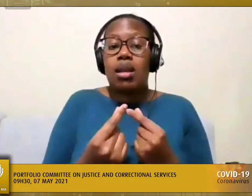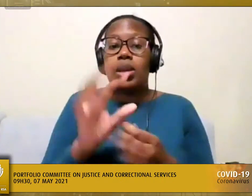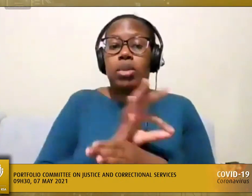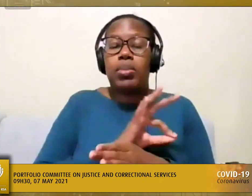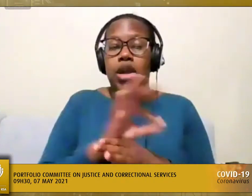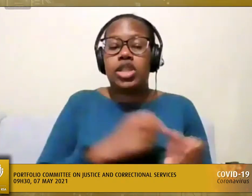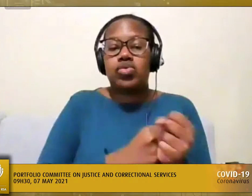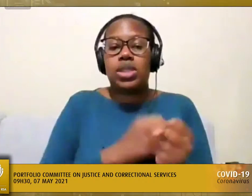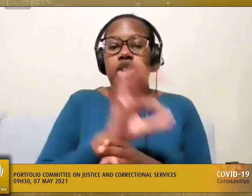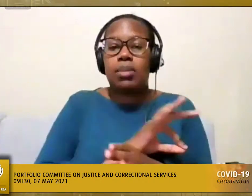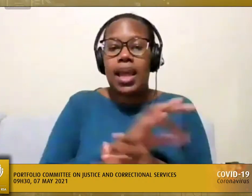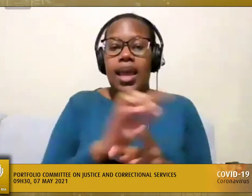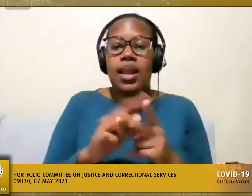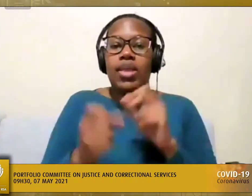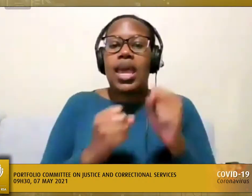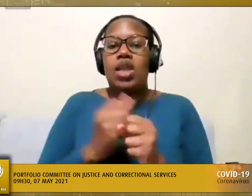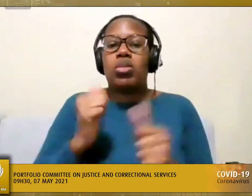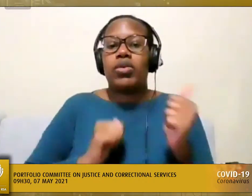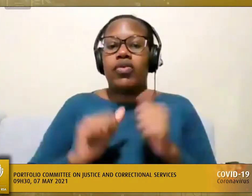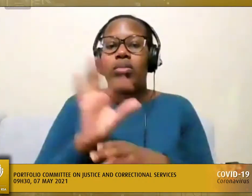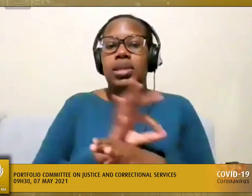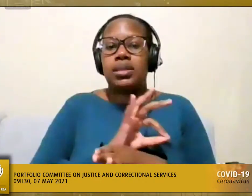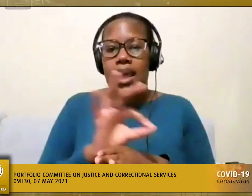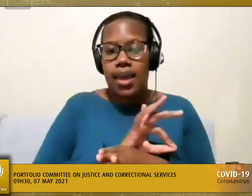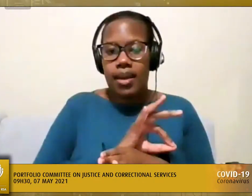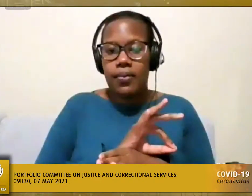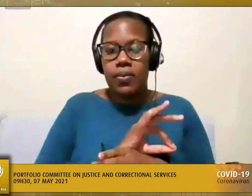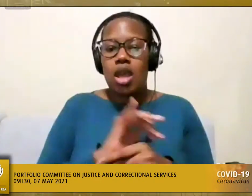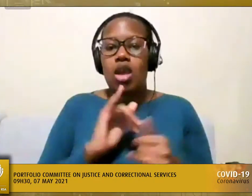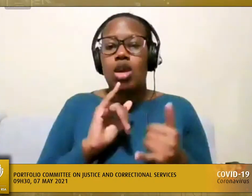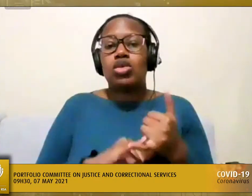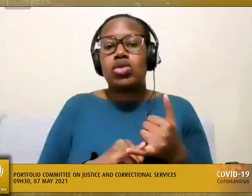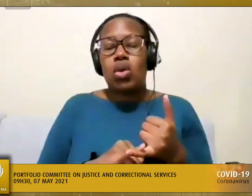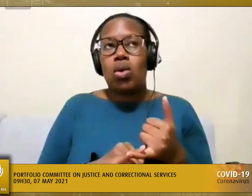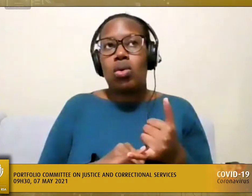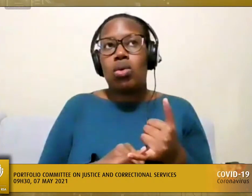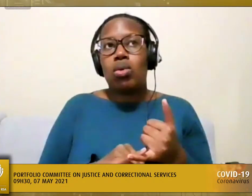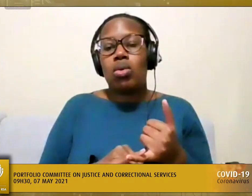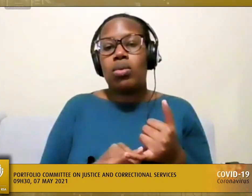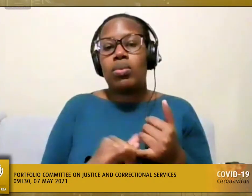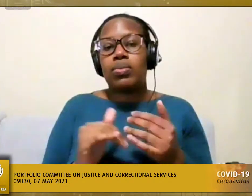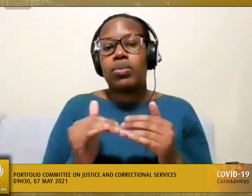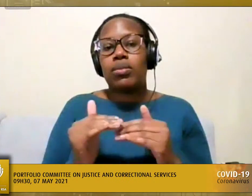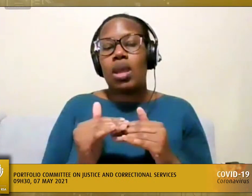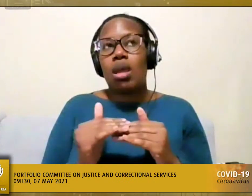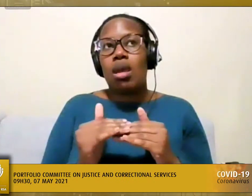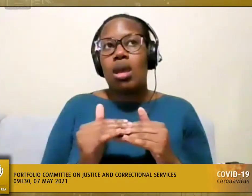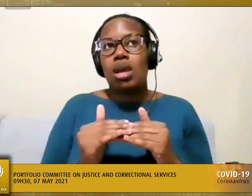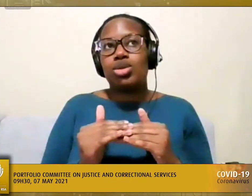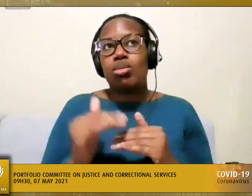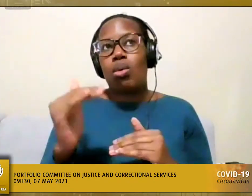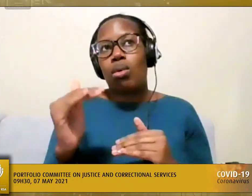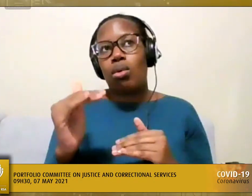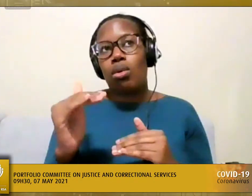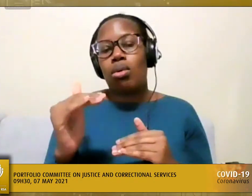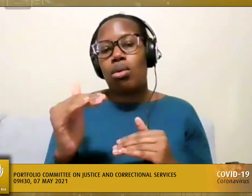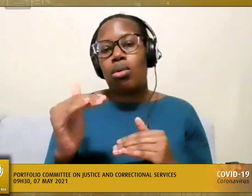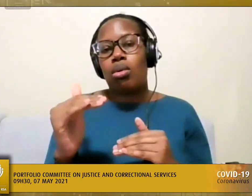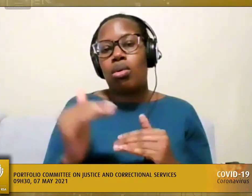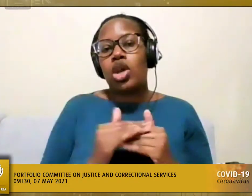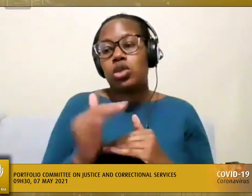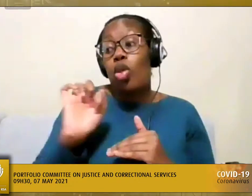the annual performance plan um so it's it's more um it's